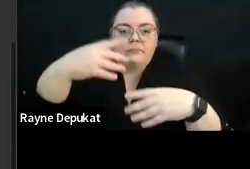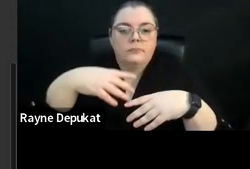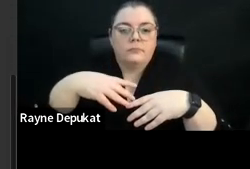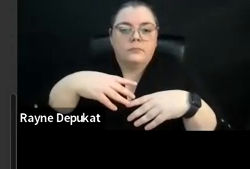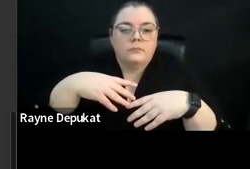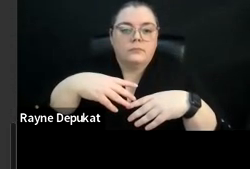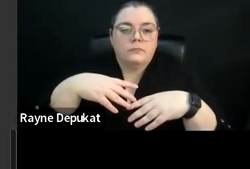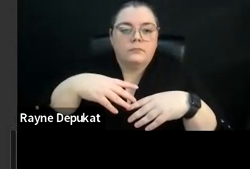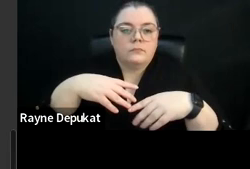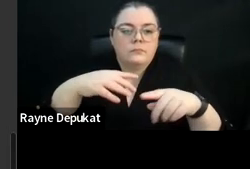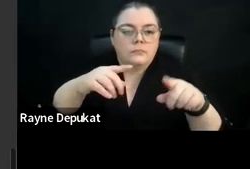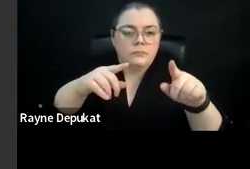Can you go scroll further?